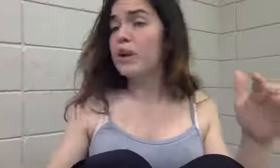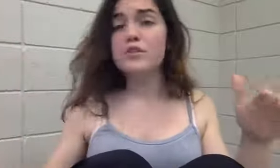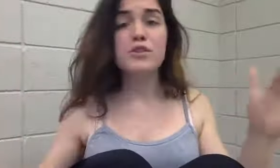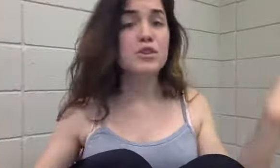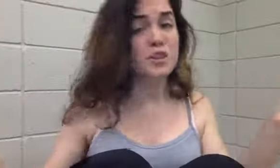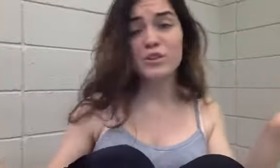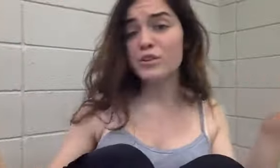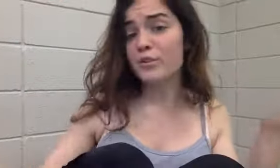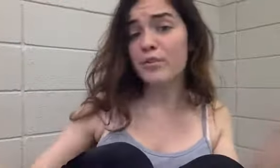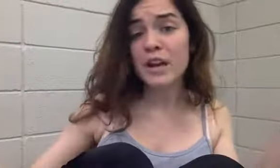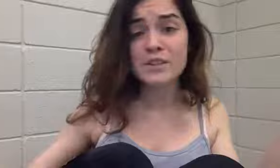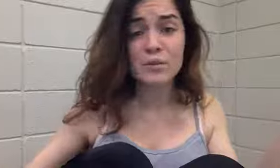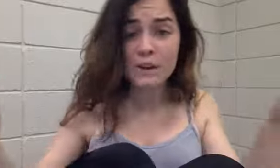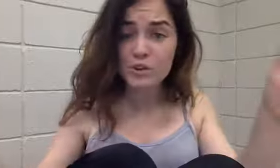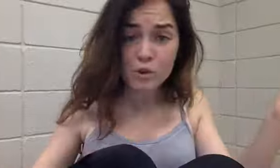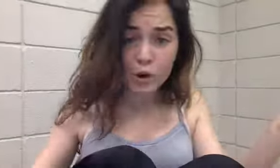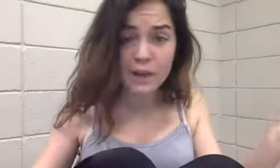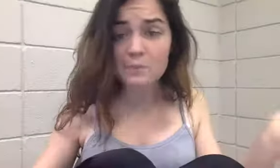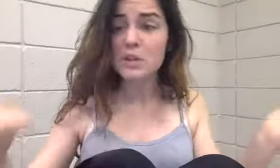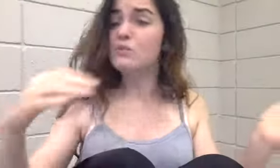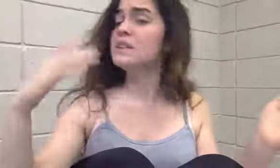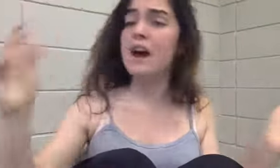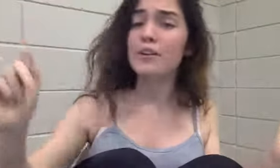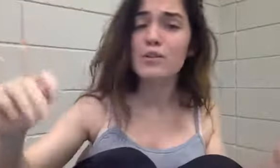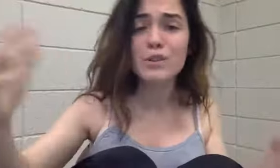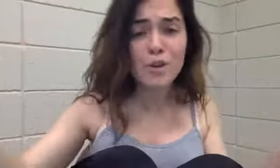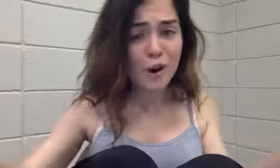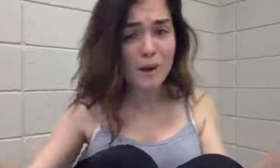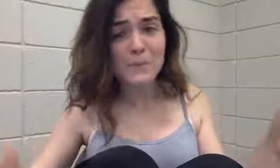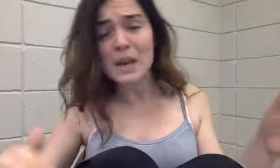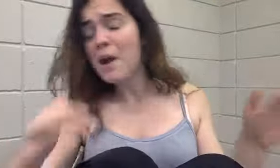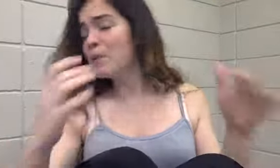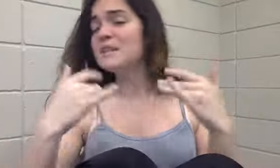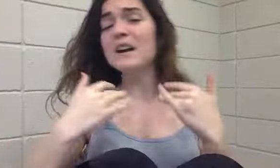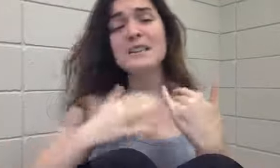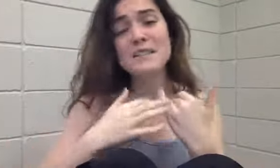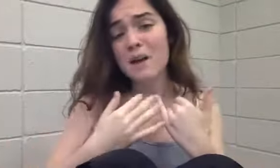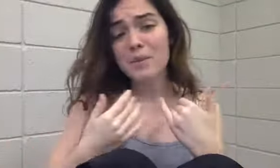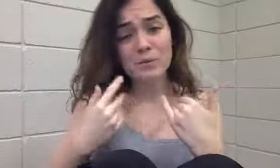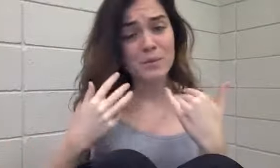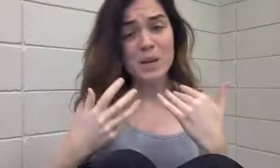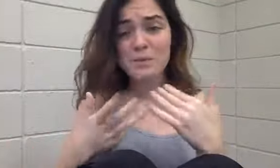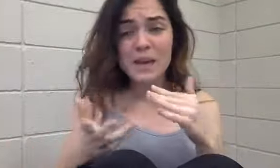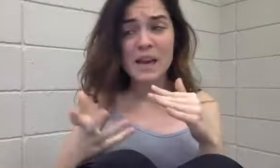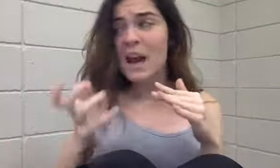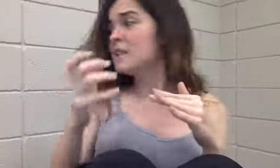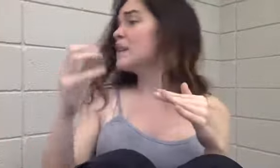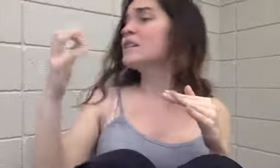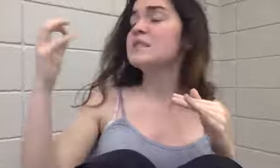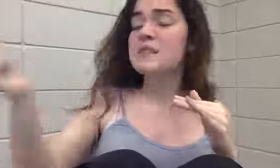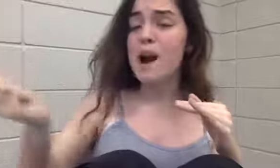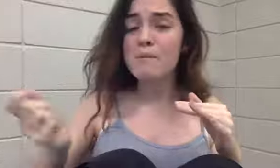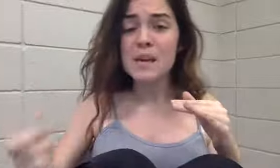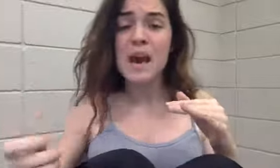or your sisters or your friends or whatever you call them, and you can tell, you can talk about me, but it's not going to stop me from being me. It's not going to stop me if you get